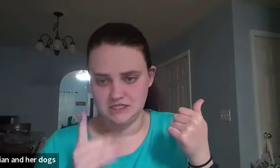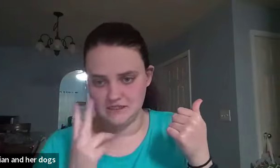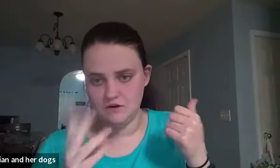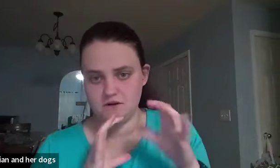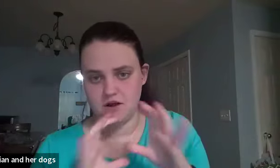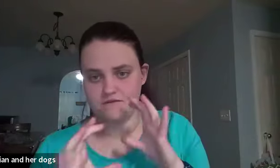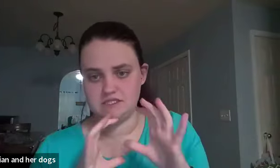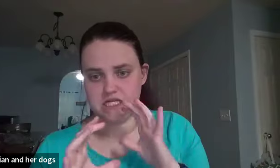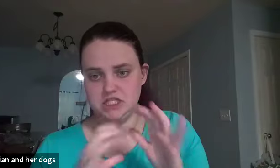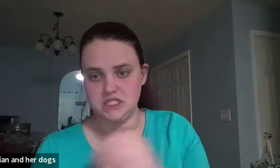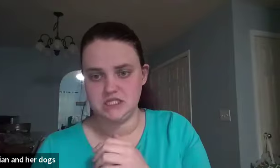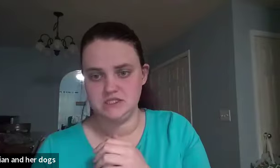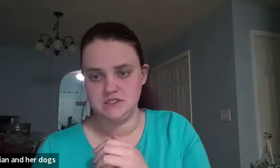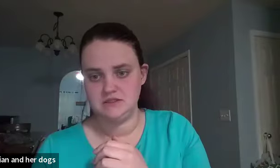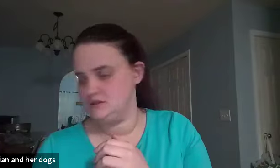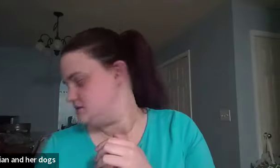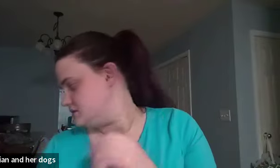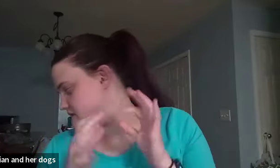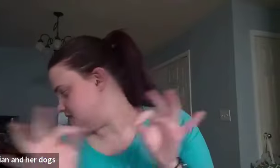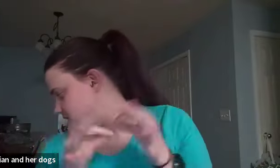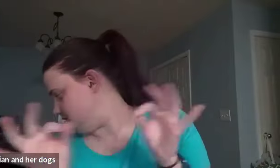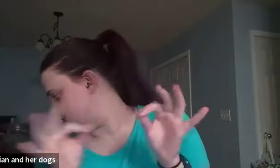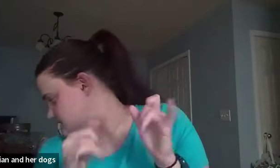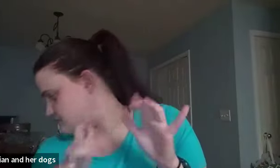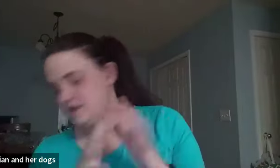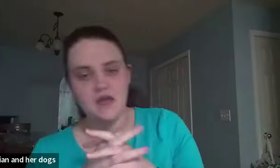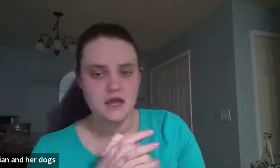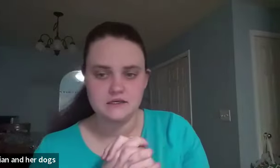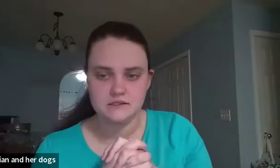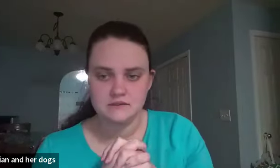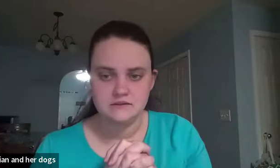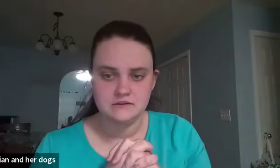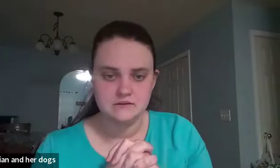Conversation. I see one for conversation, sentences and stuff like that.